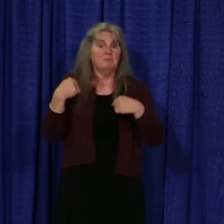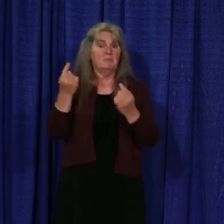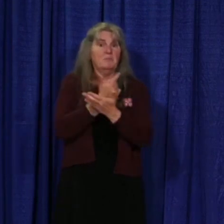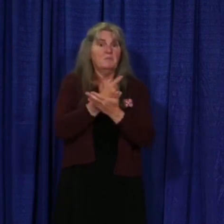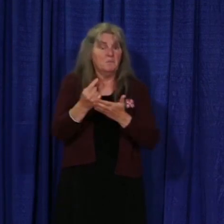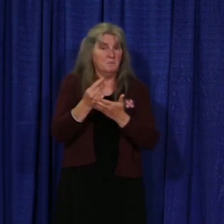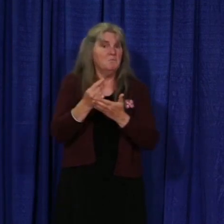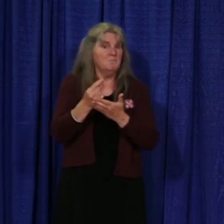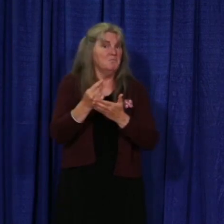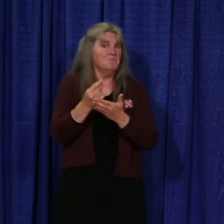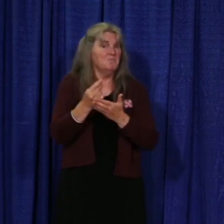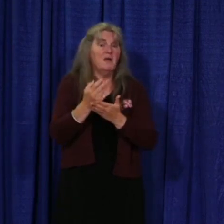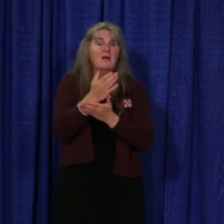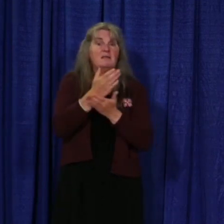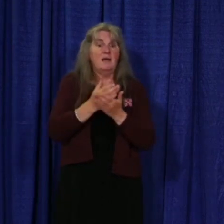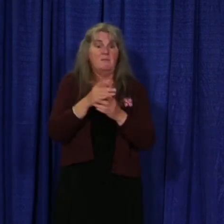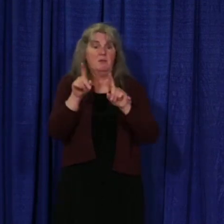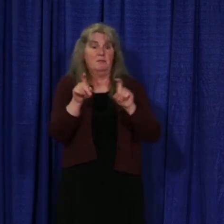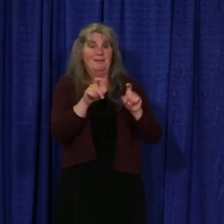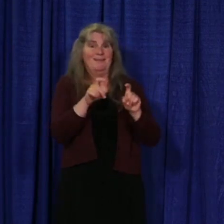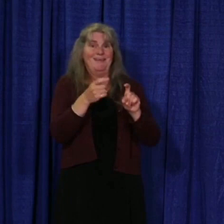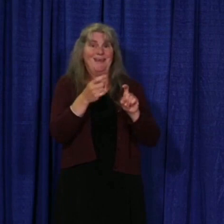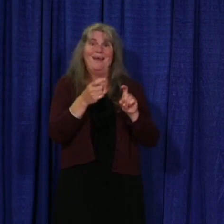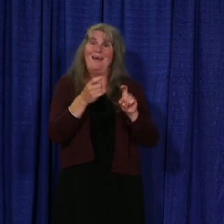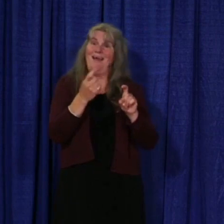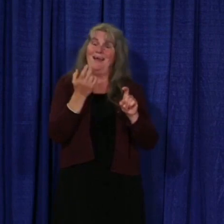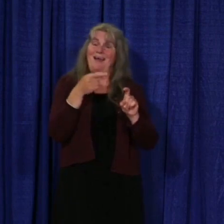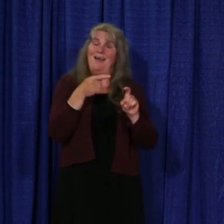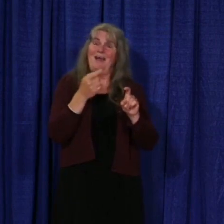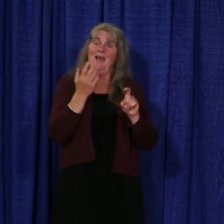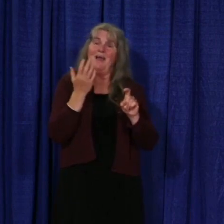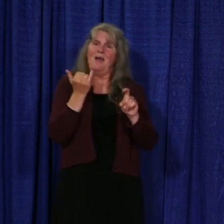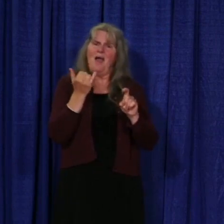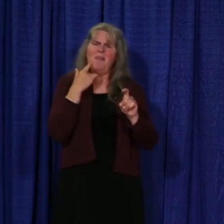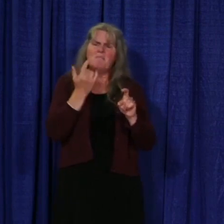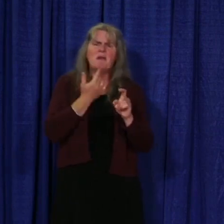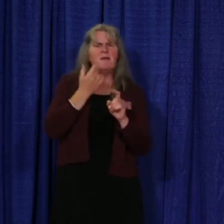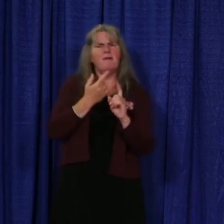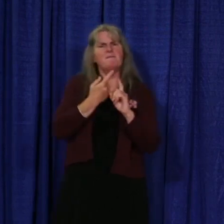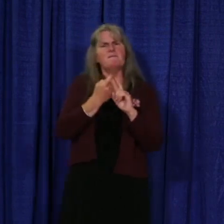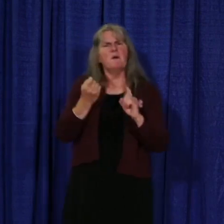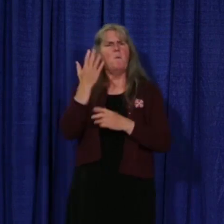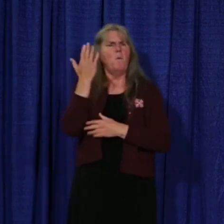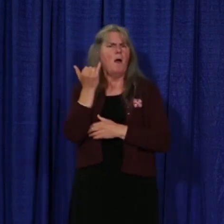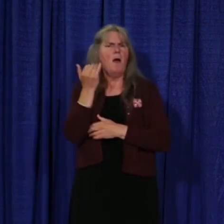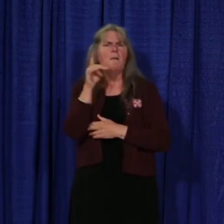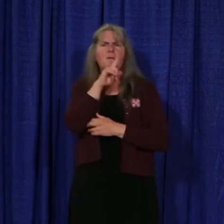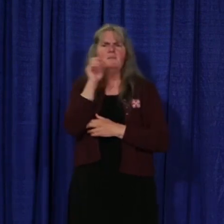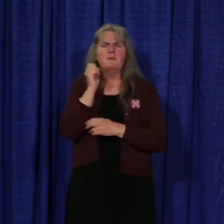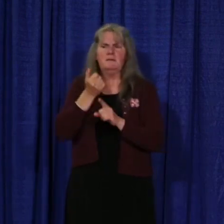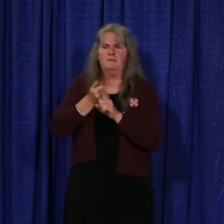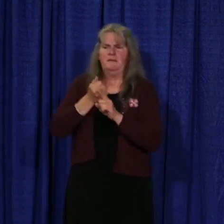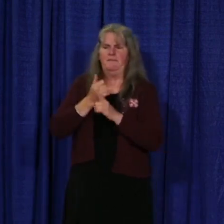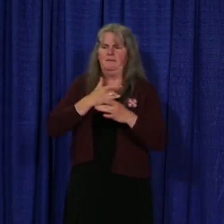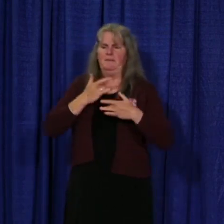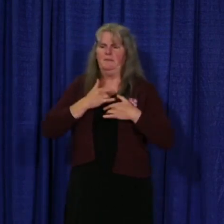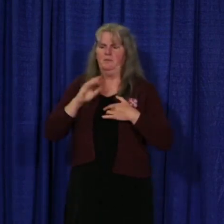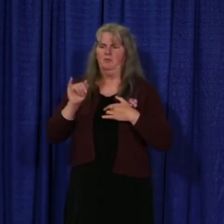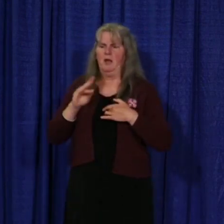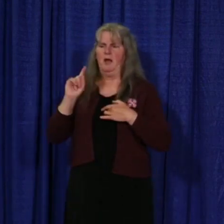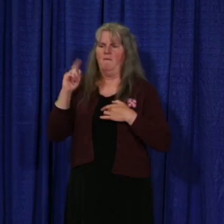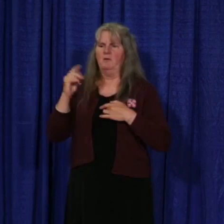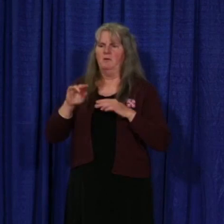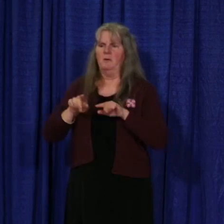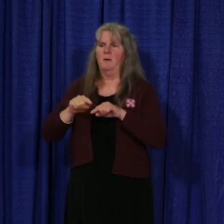some of these increased testing numbers may be attributed to individuals concerned after the border opening on